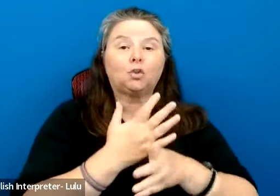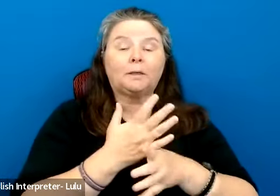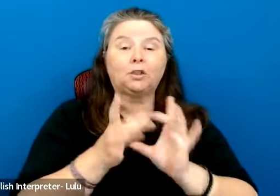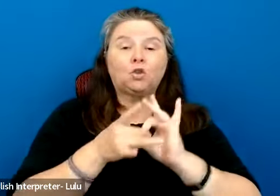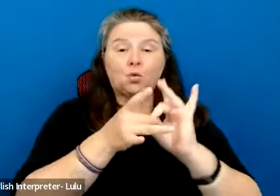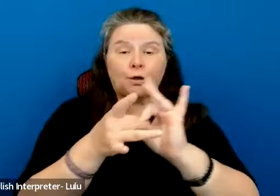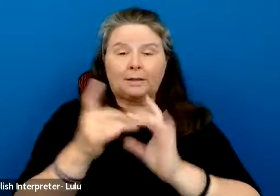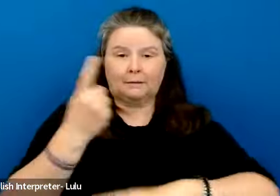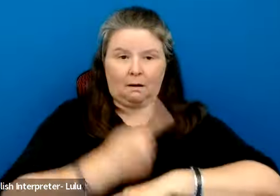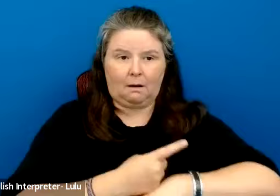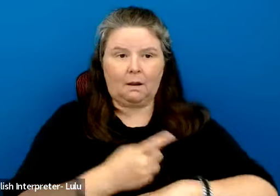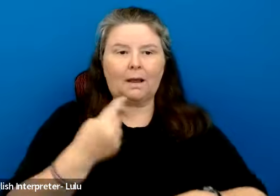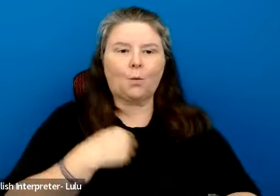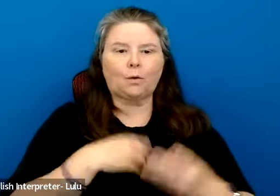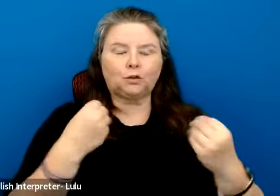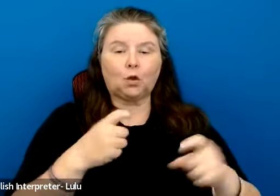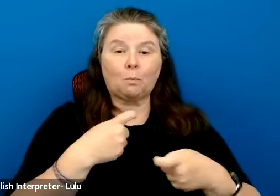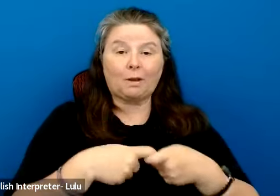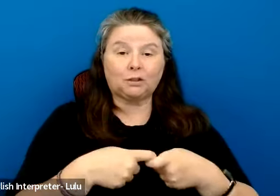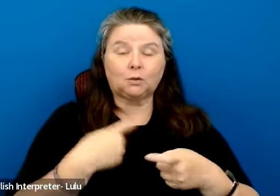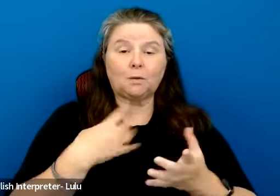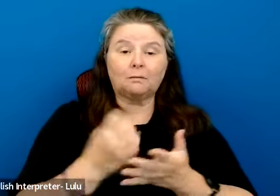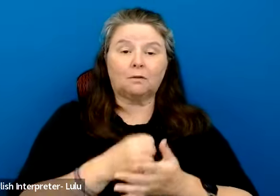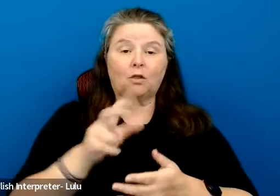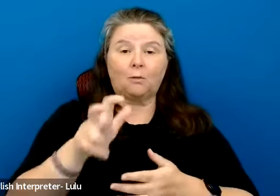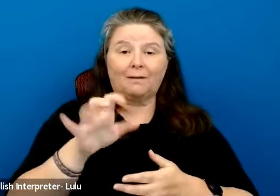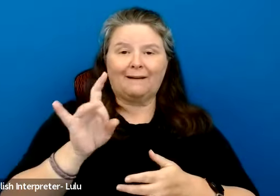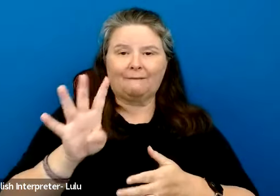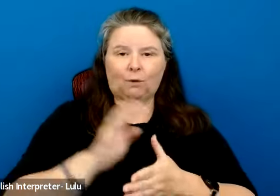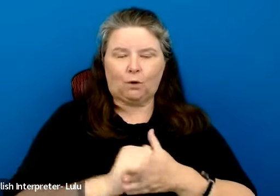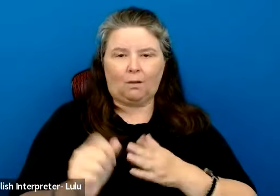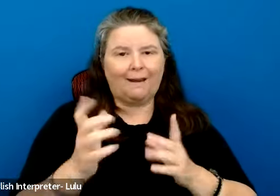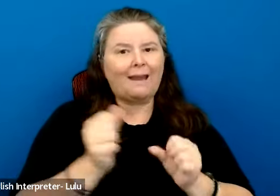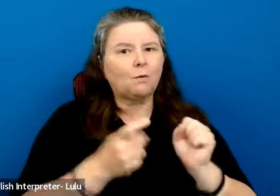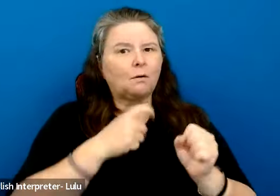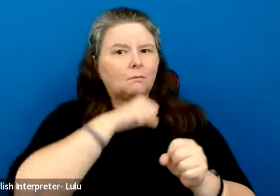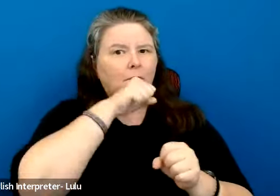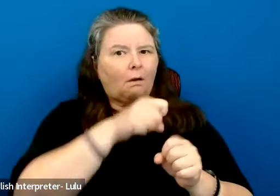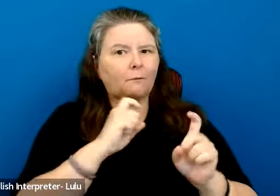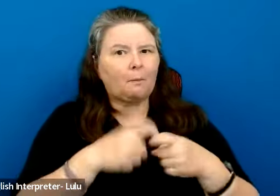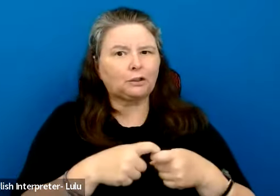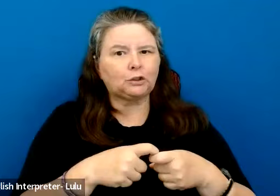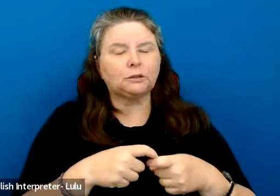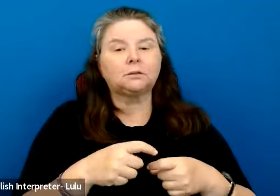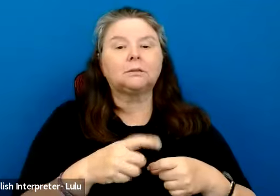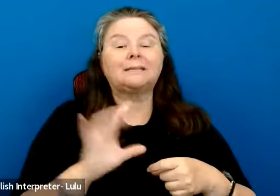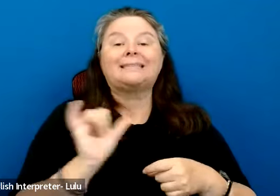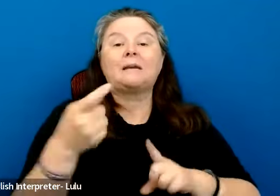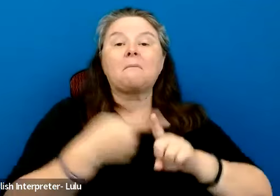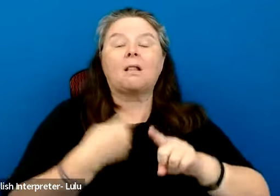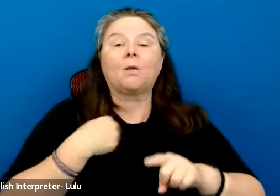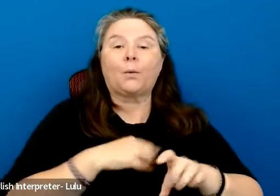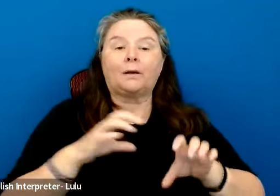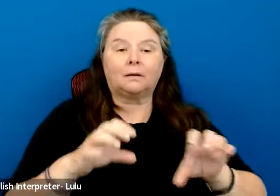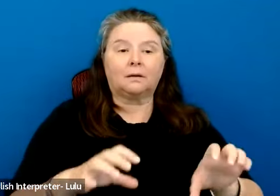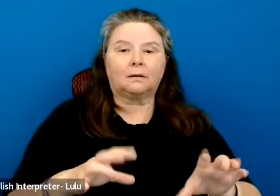Day, and we sold pretzels. We raised $384. Everybody loves pretzels. The same month, we also did.